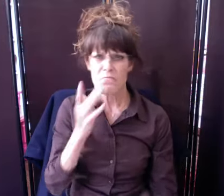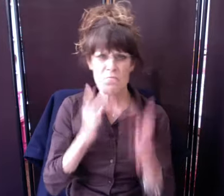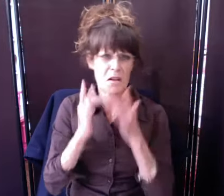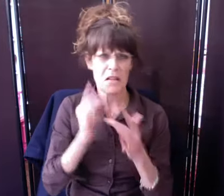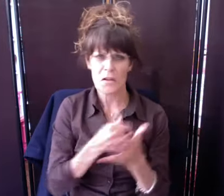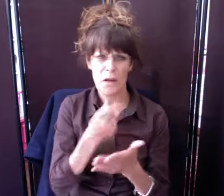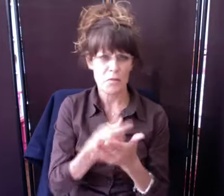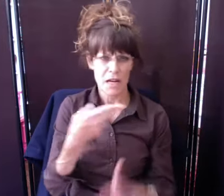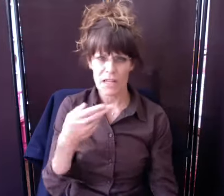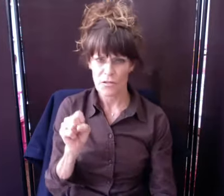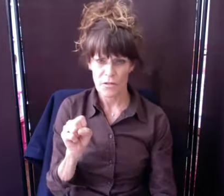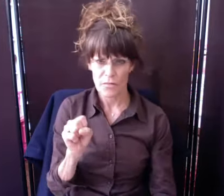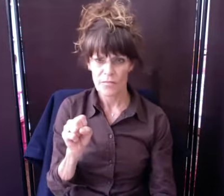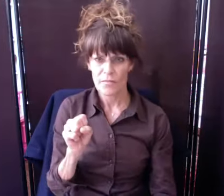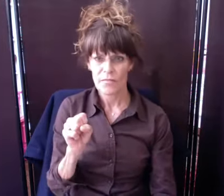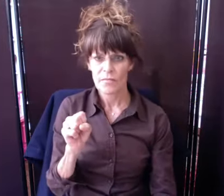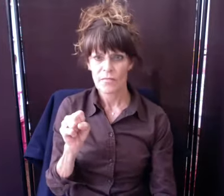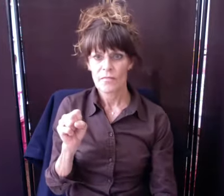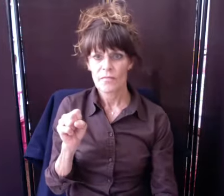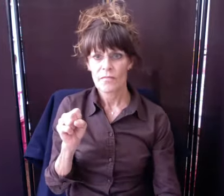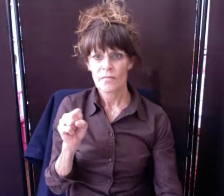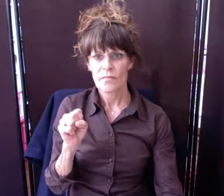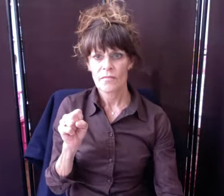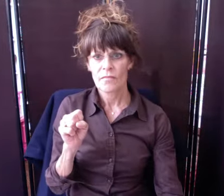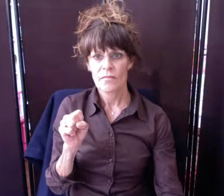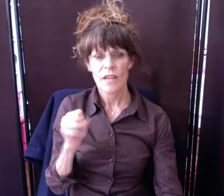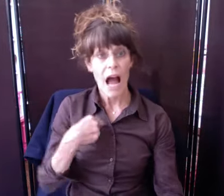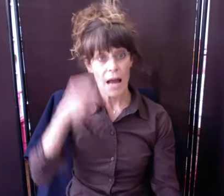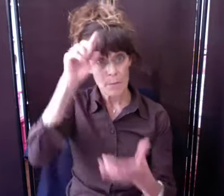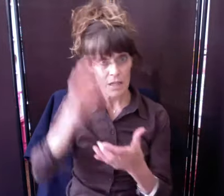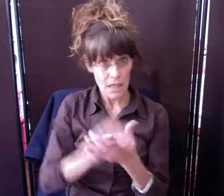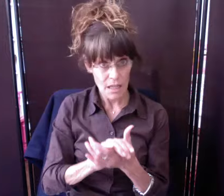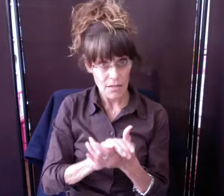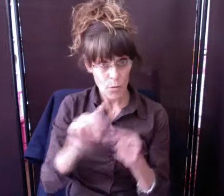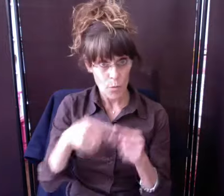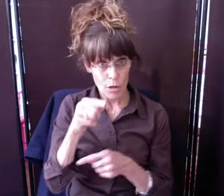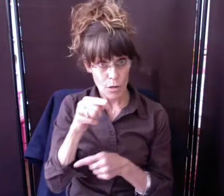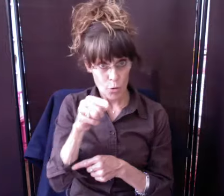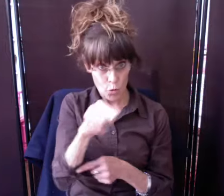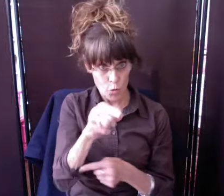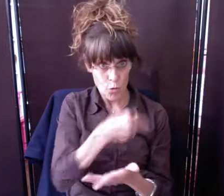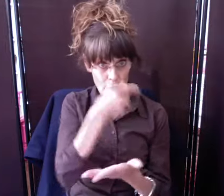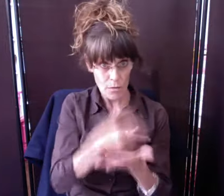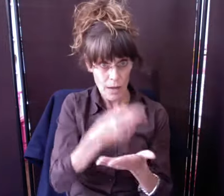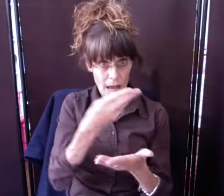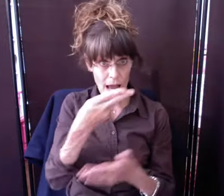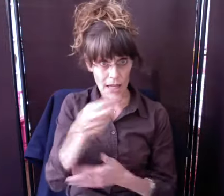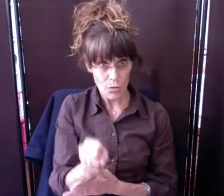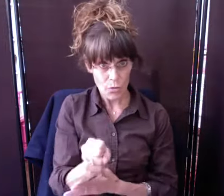school. And I have this belief that when you graduate high school and you turn 18, you're an adult. And once you're